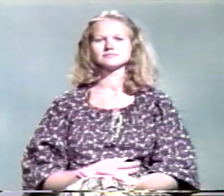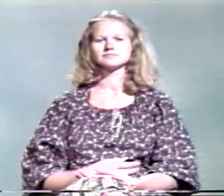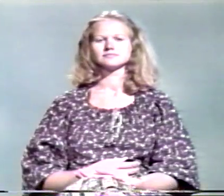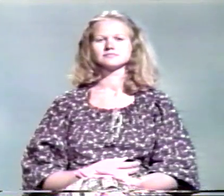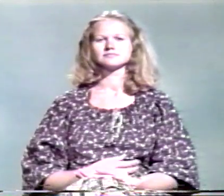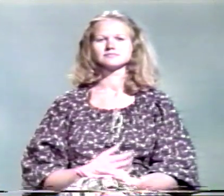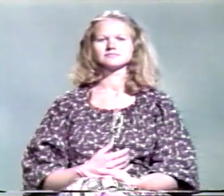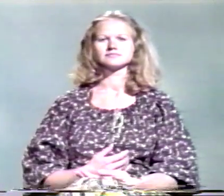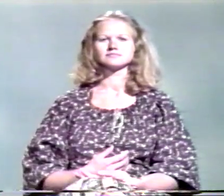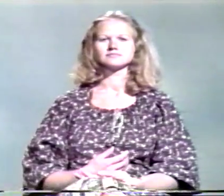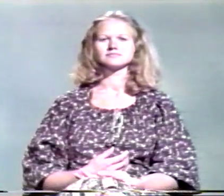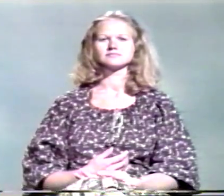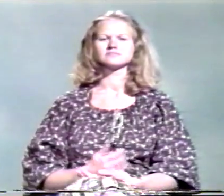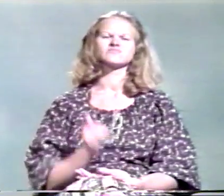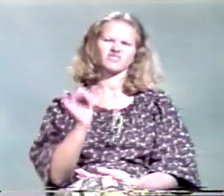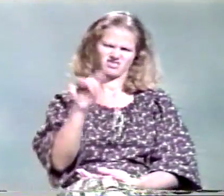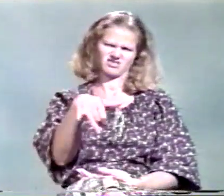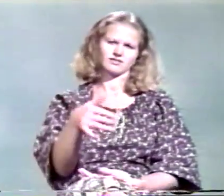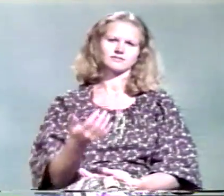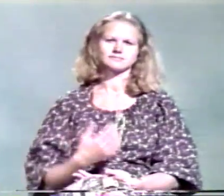That's it, or that's what happened.